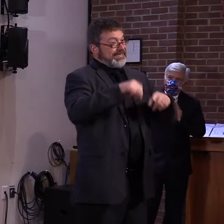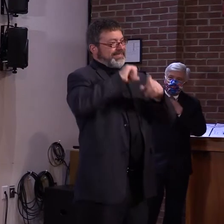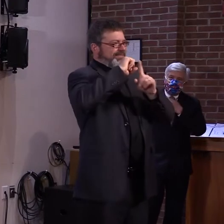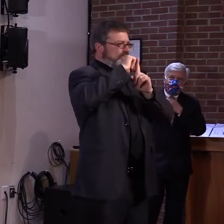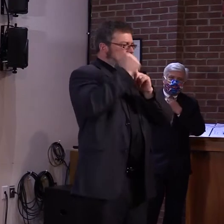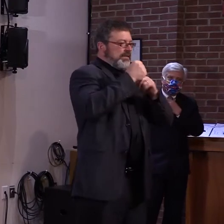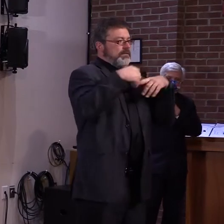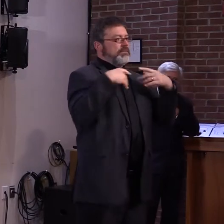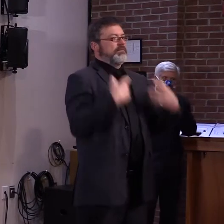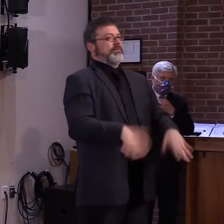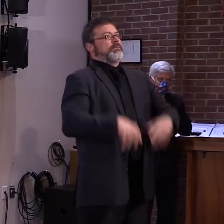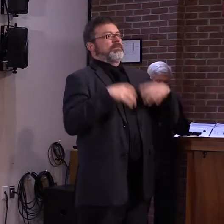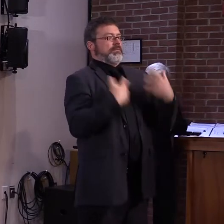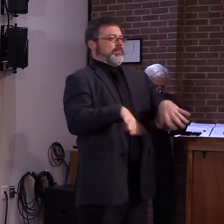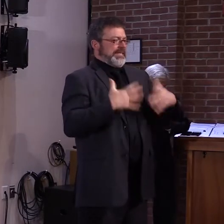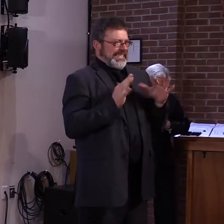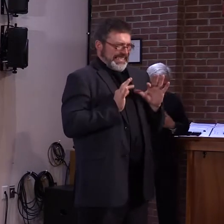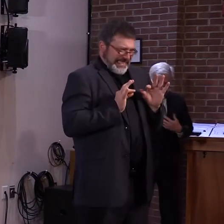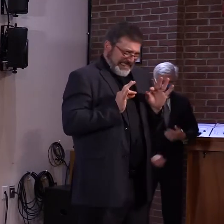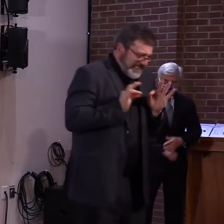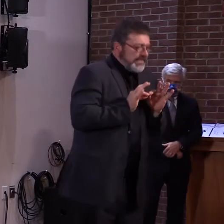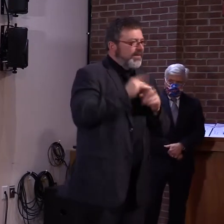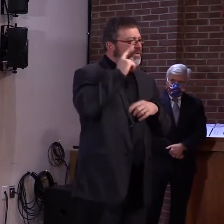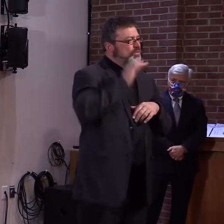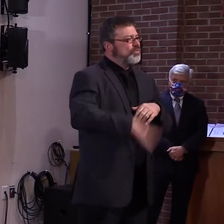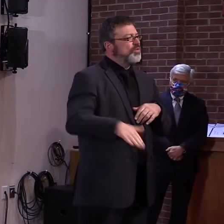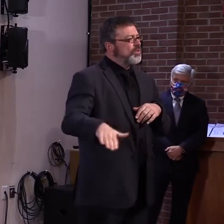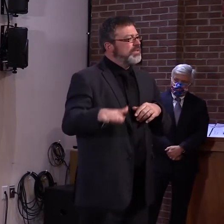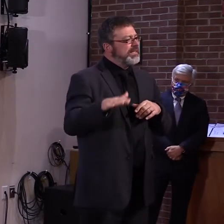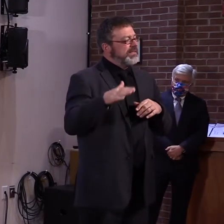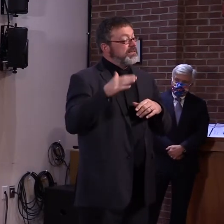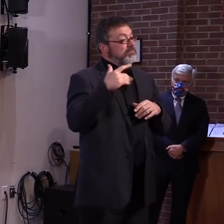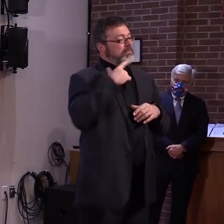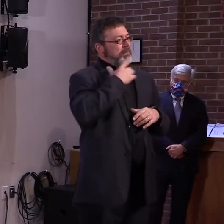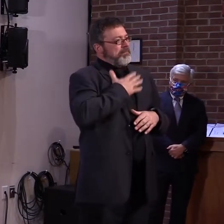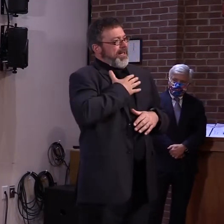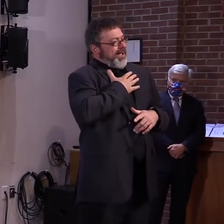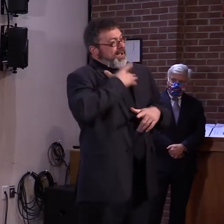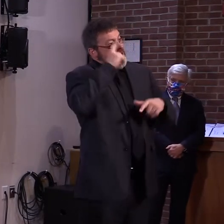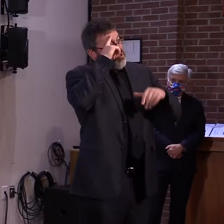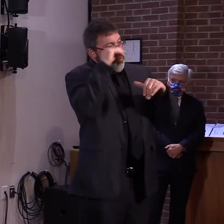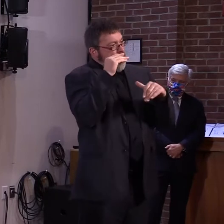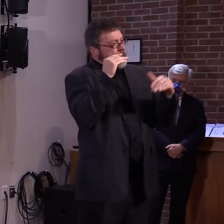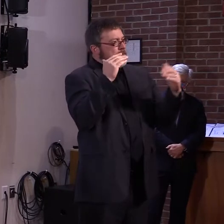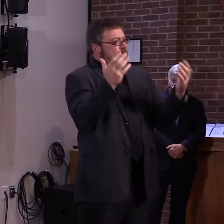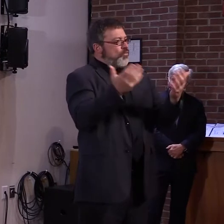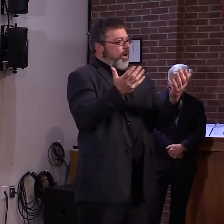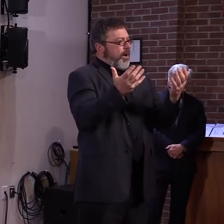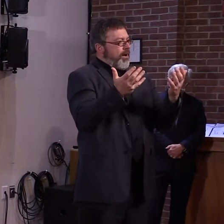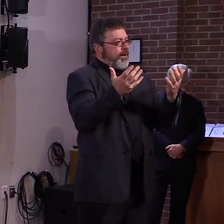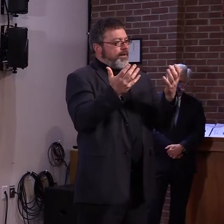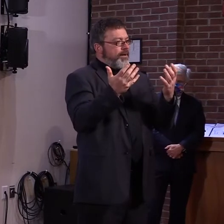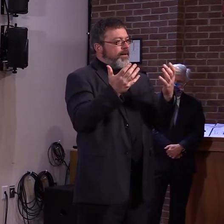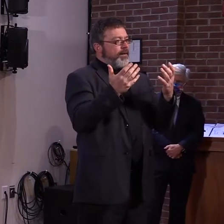the kids. And I hope that this isn't some sort of targeted approach at me,